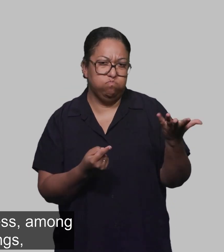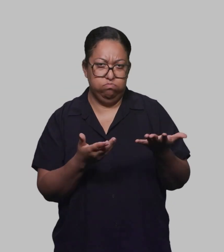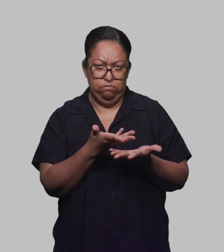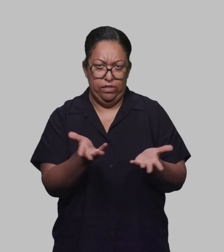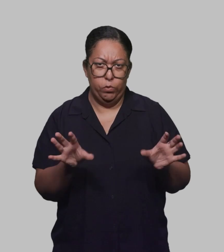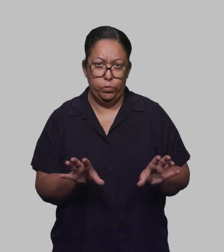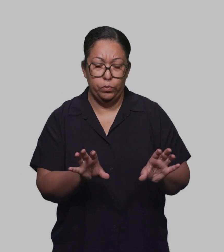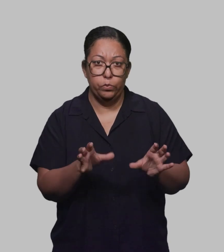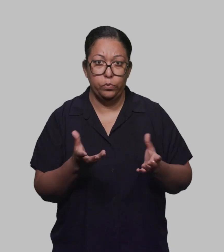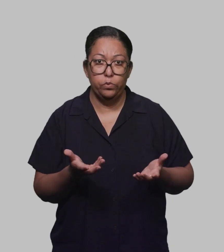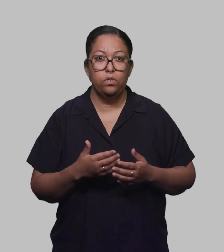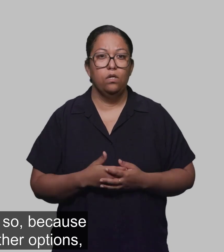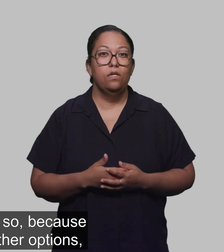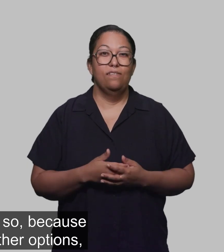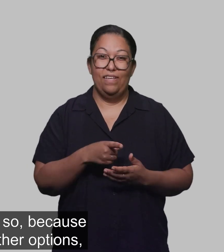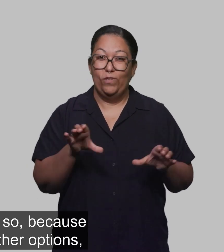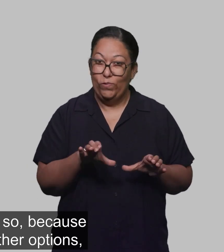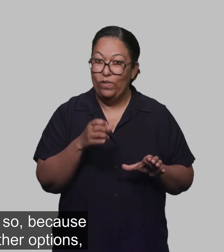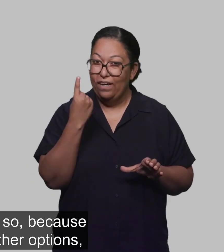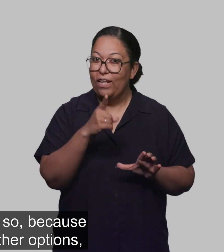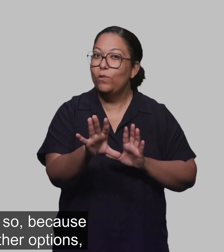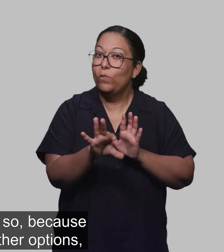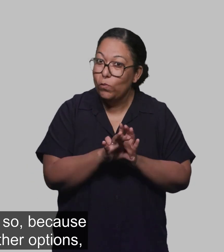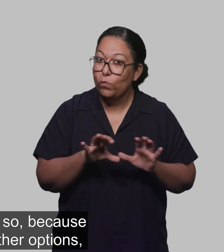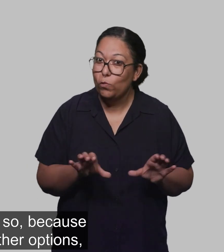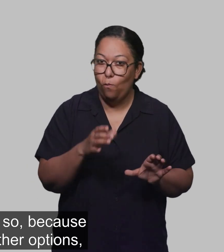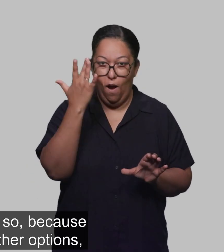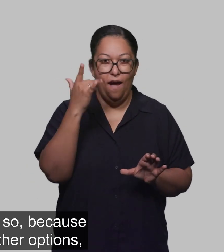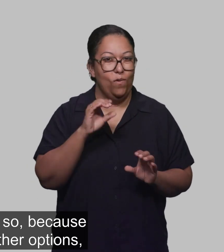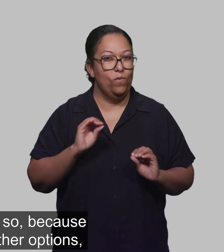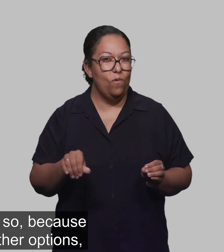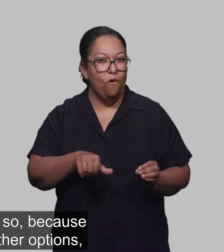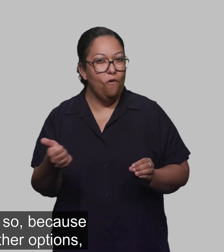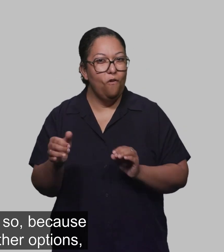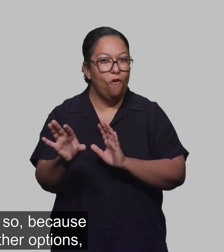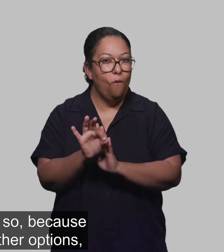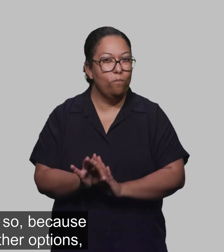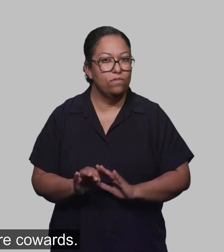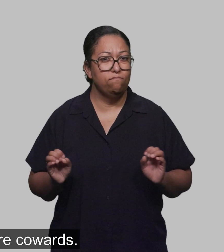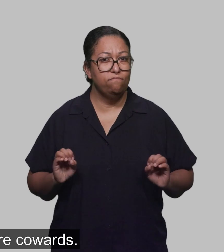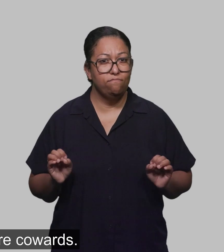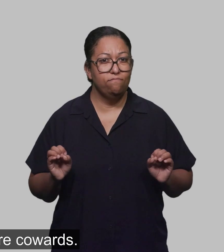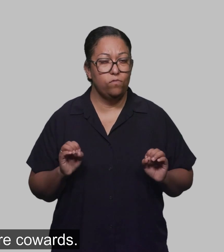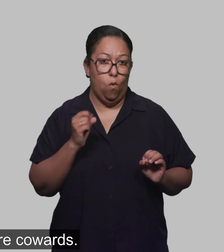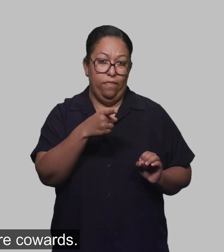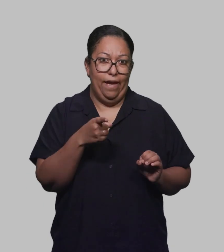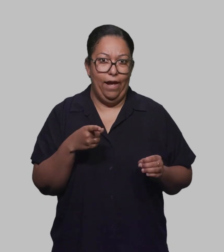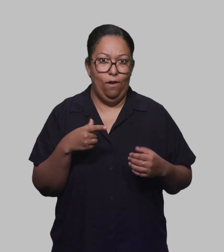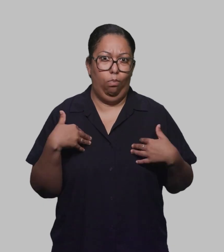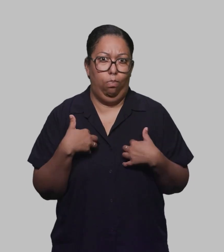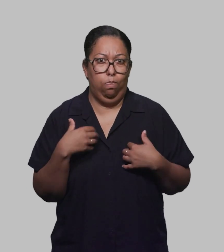things, they choose to do so because they don't have other option, or because they're